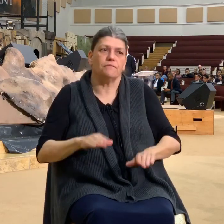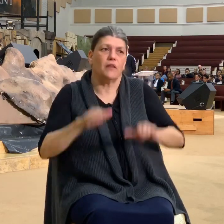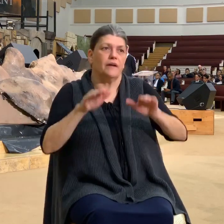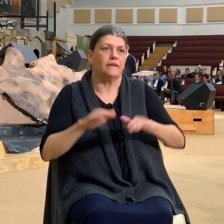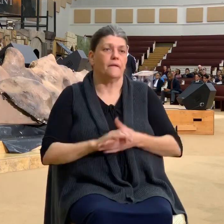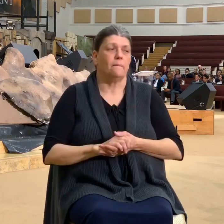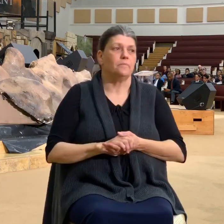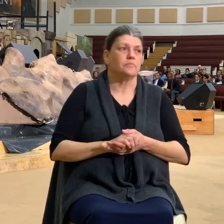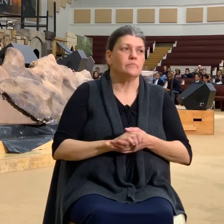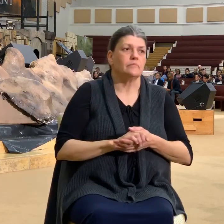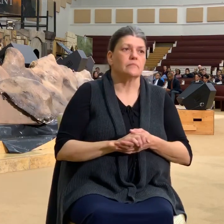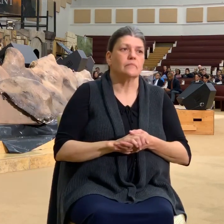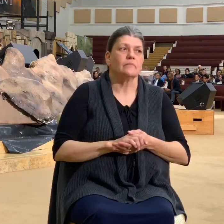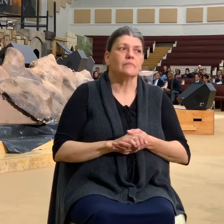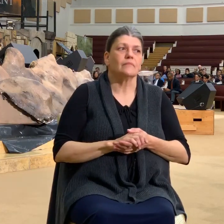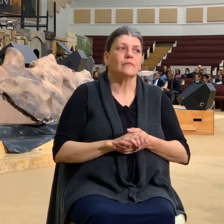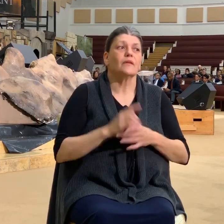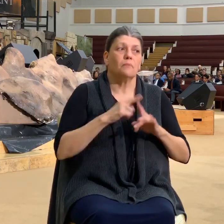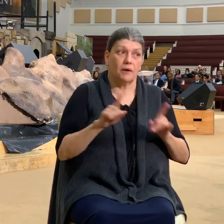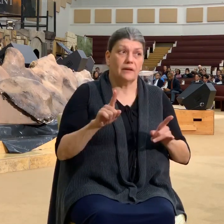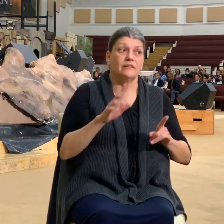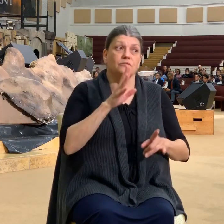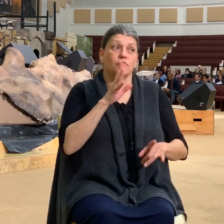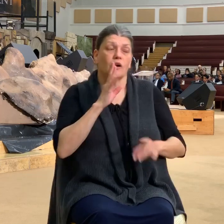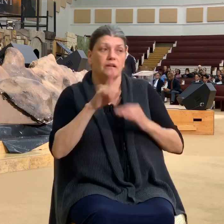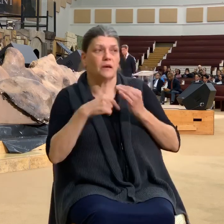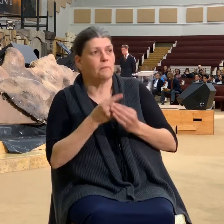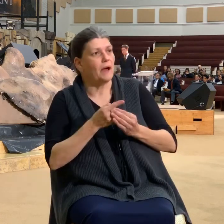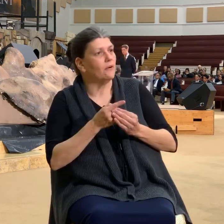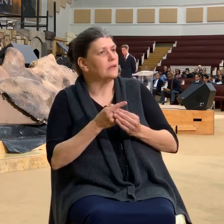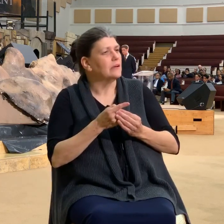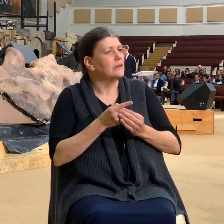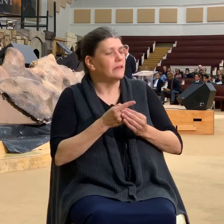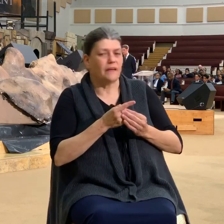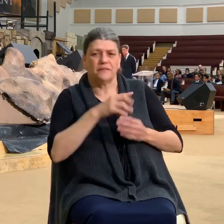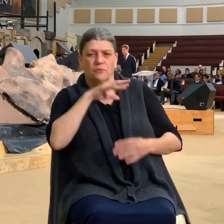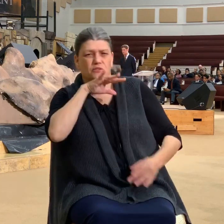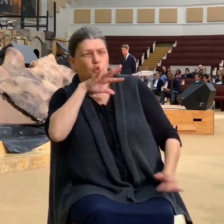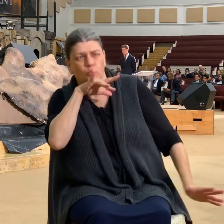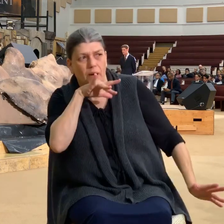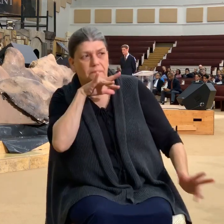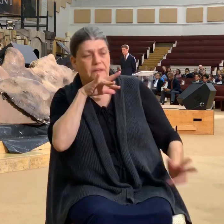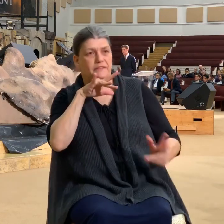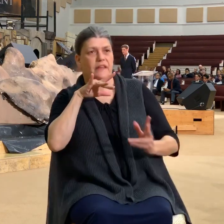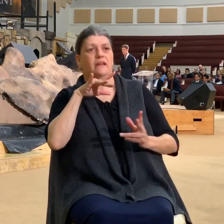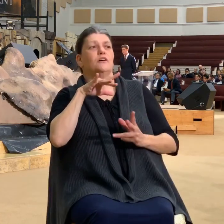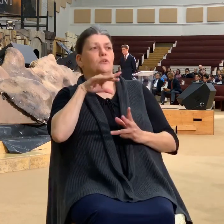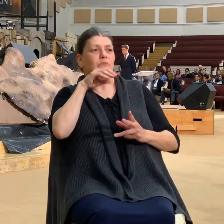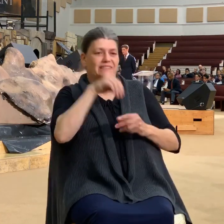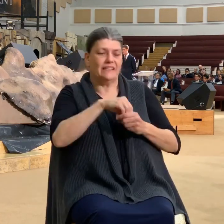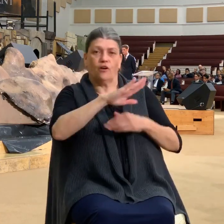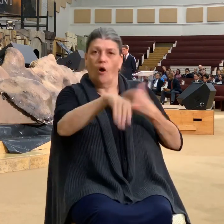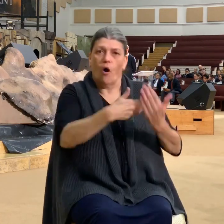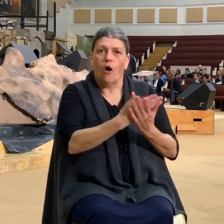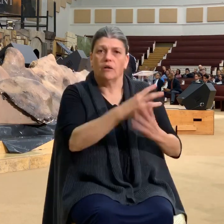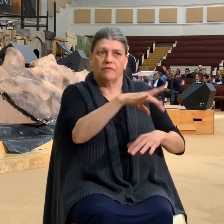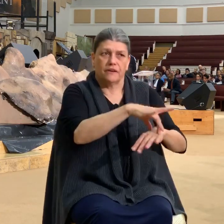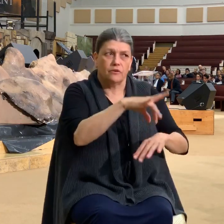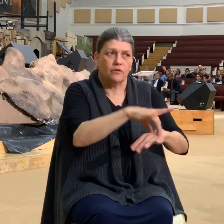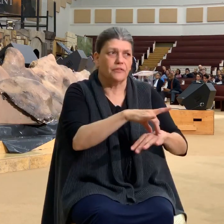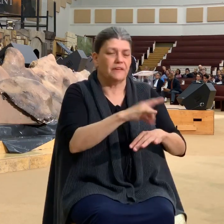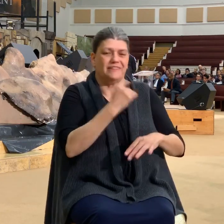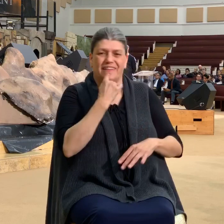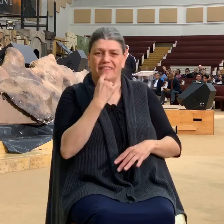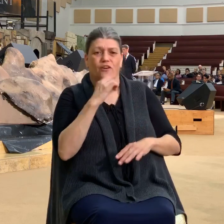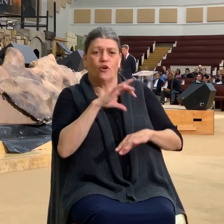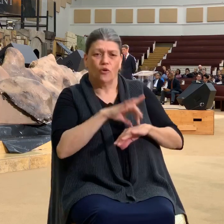think of transgression sacred, but it's talking about there was a corruptness that filled the whole earth that had to be judged. God had to wipe out the earth. This thing was perverted. They